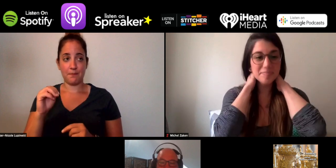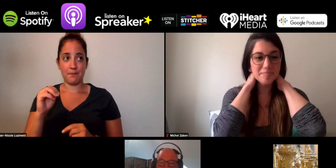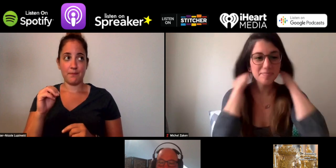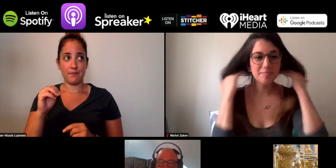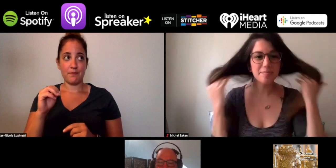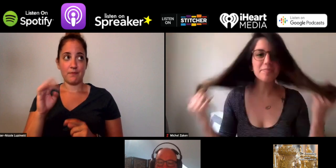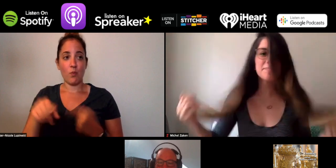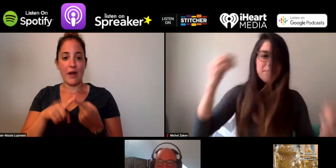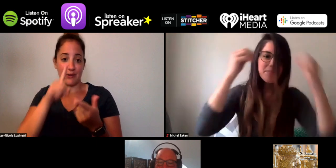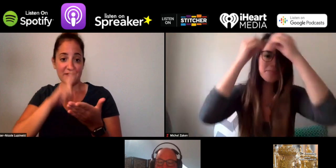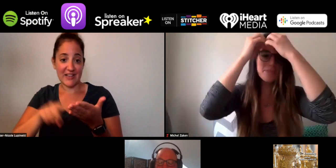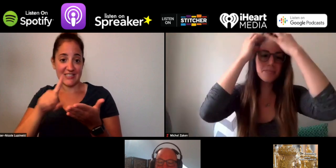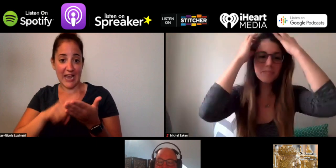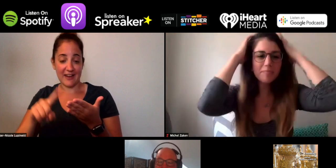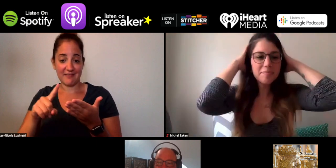investigating